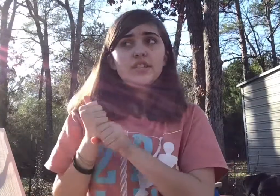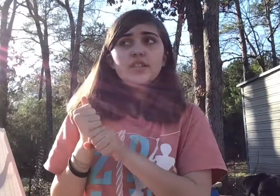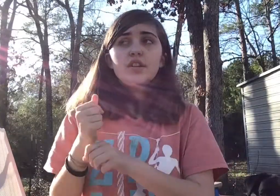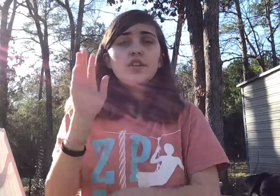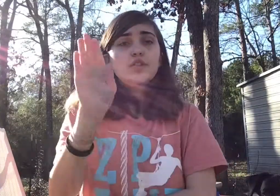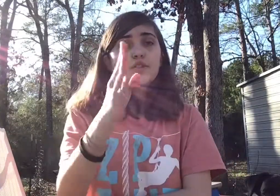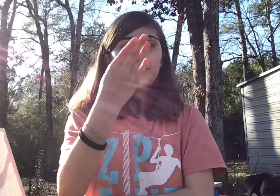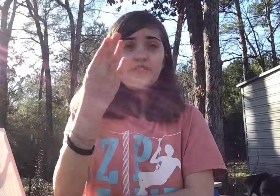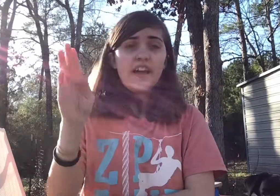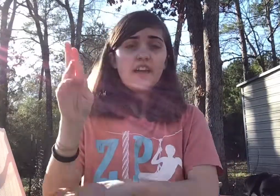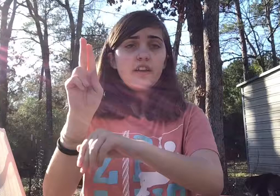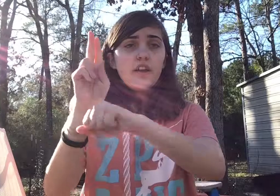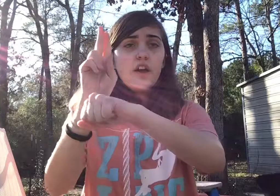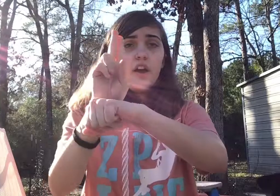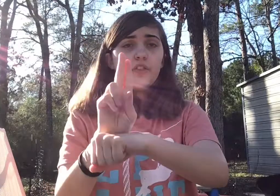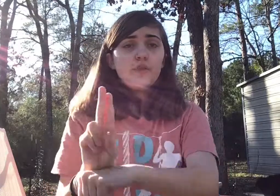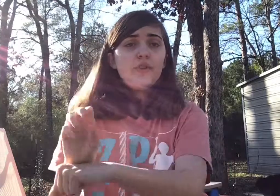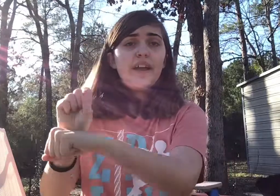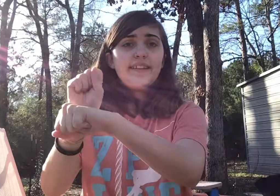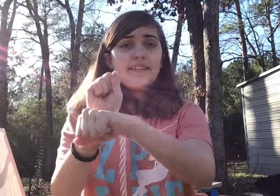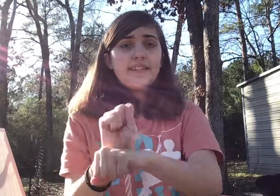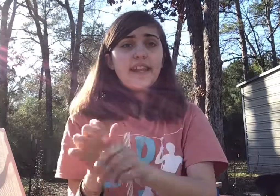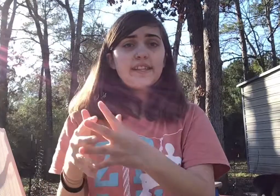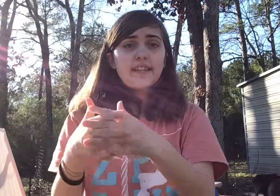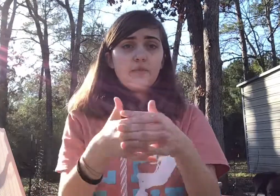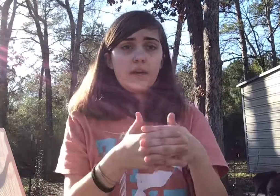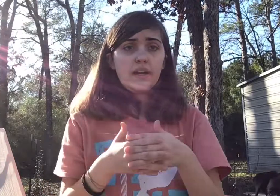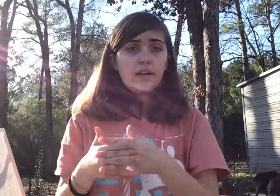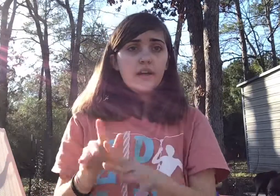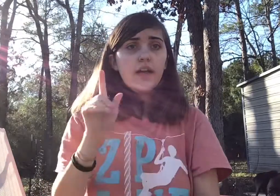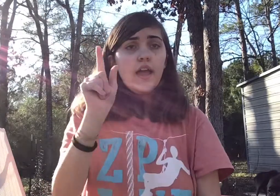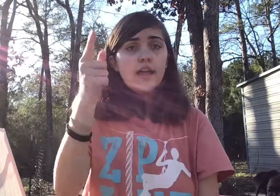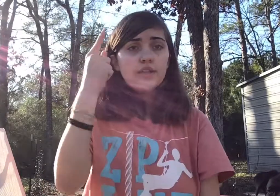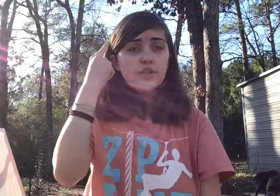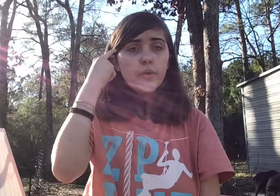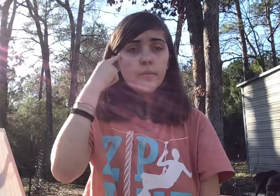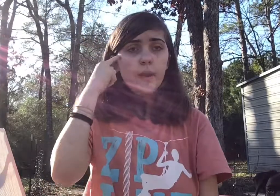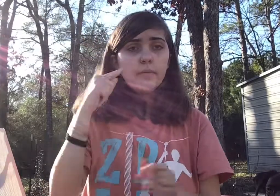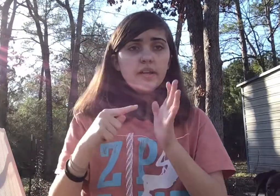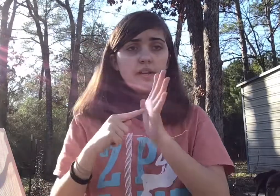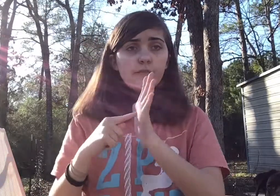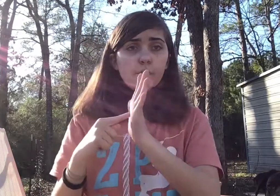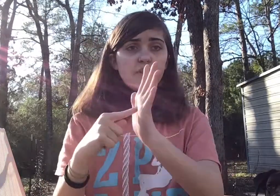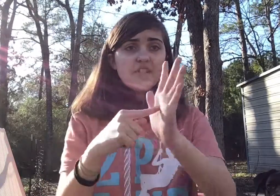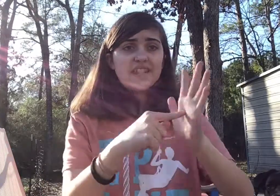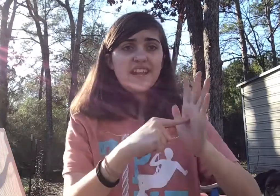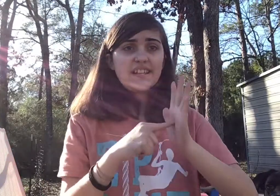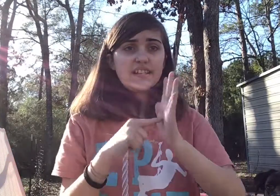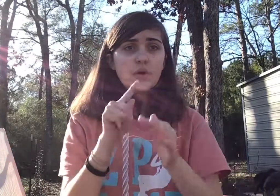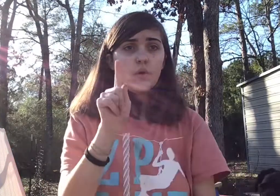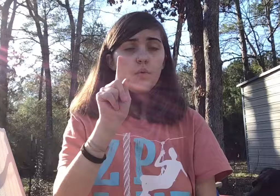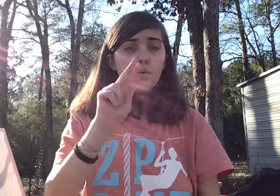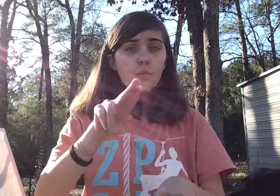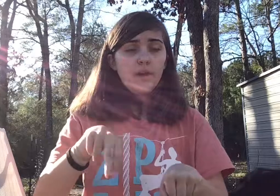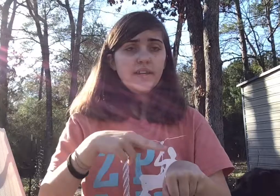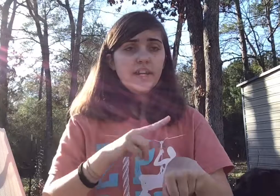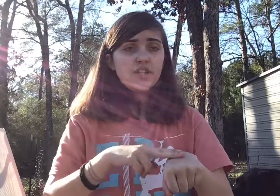allegiance to the flag of the United States of America and to the republic for which it stands, one